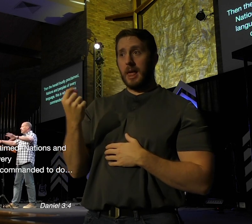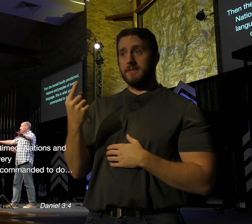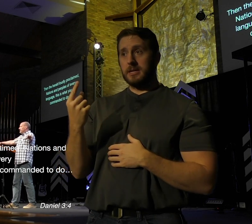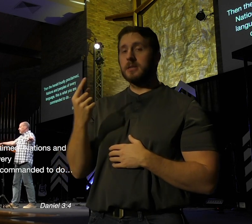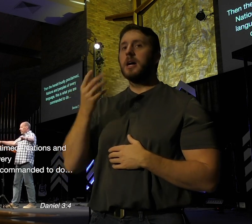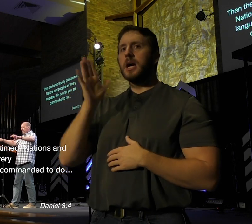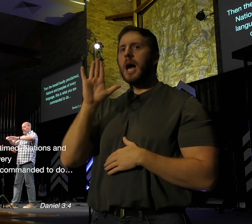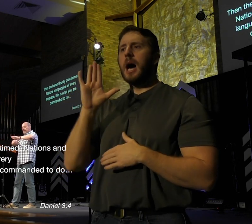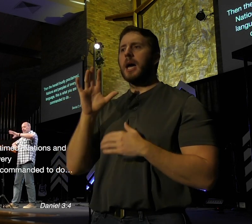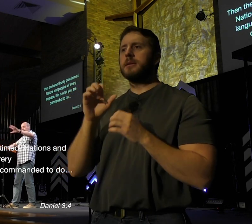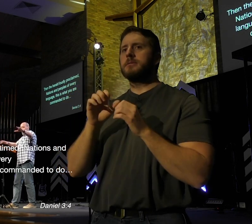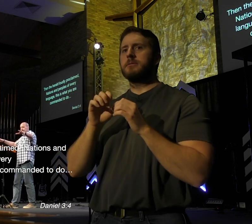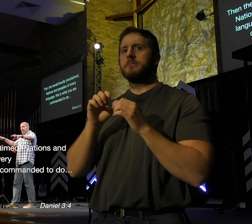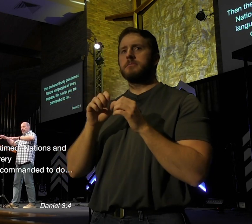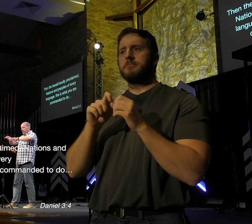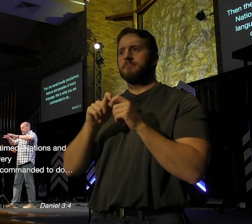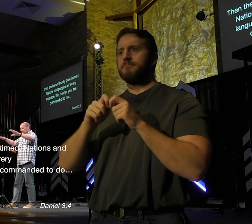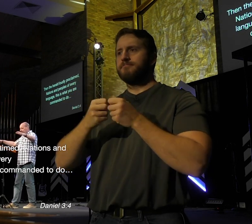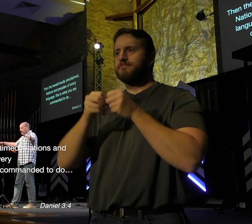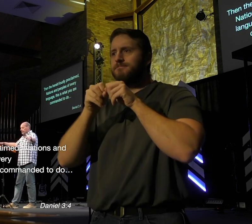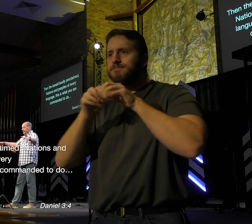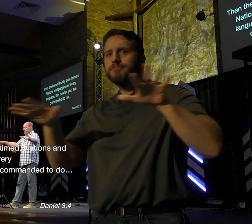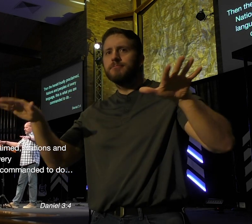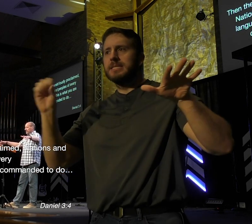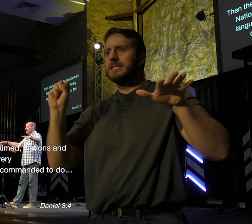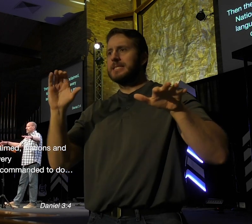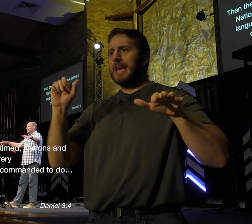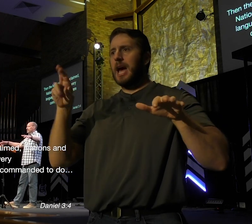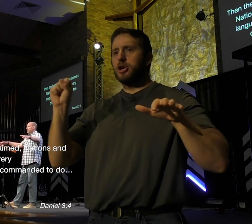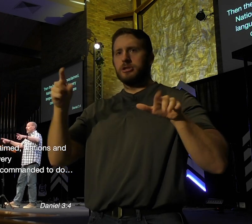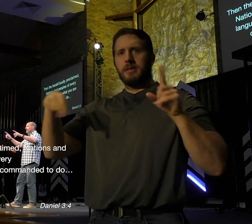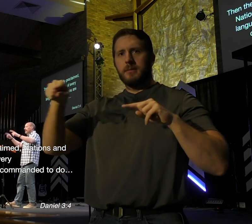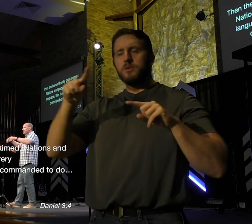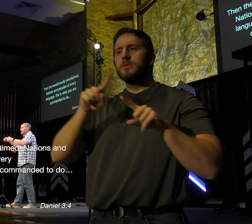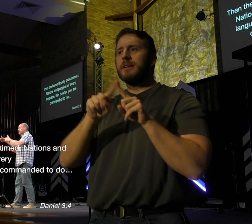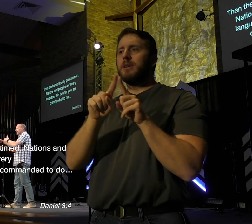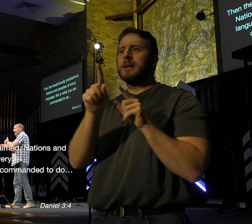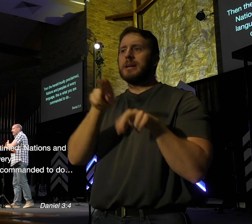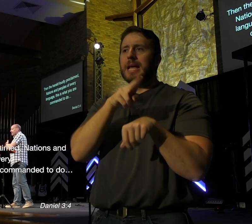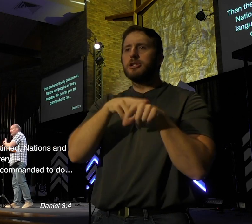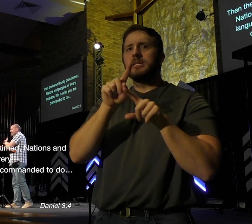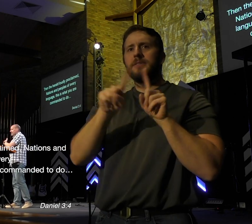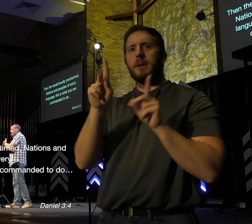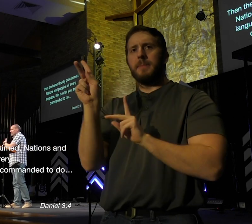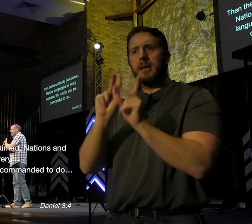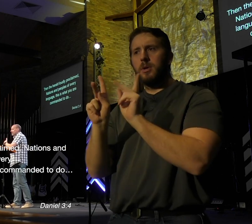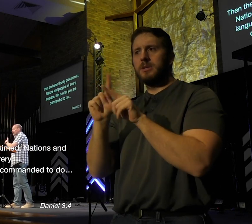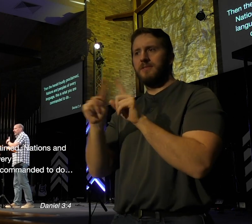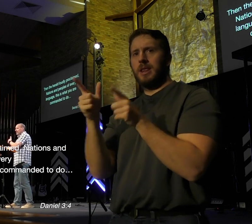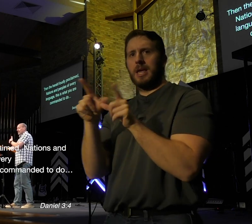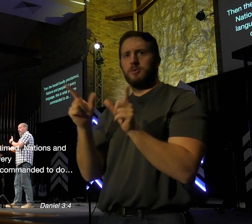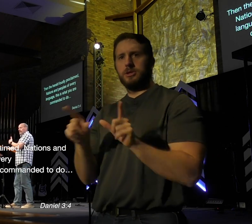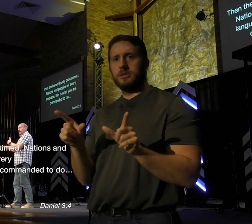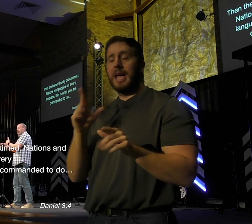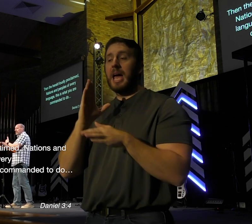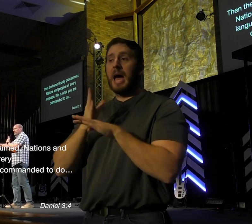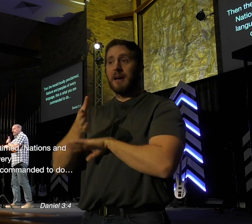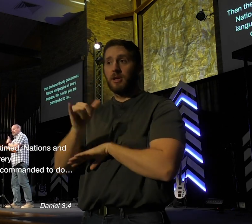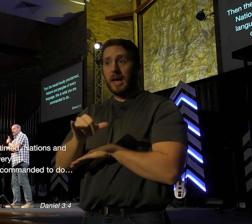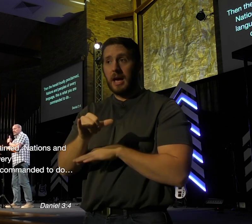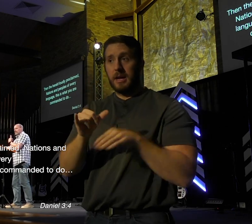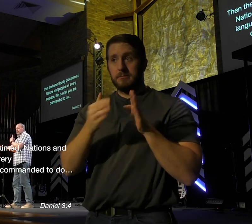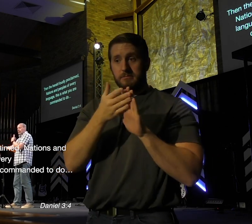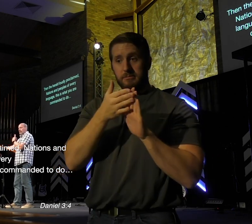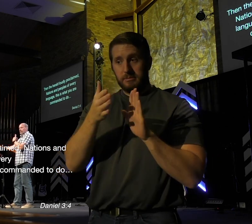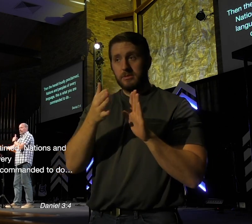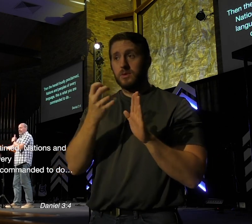God scatters them into different people groups and languages and nations. Interestingly, after Genesis chapter 11,